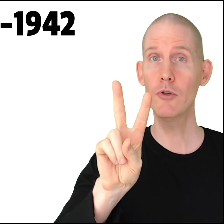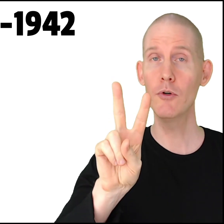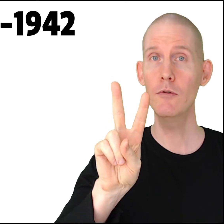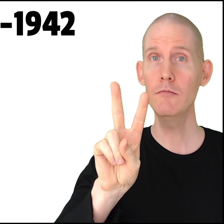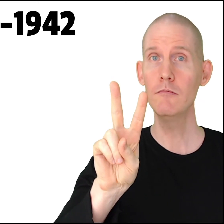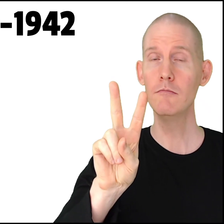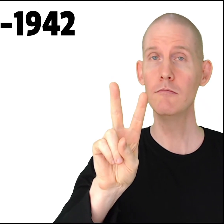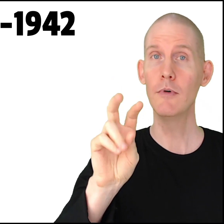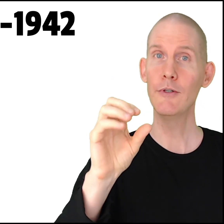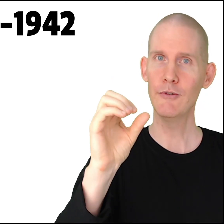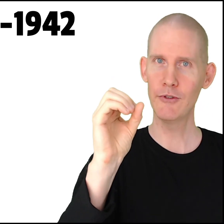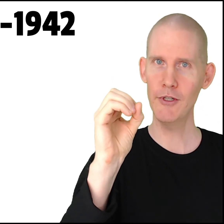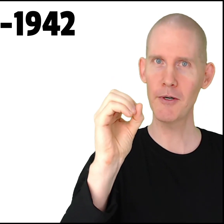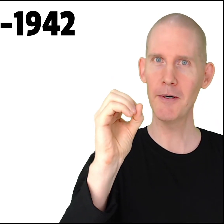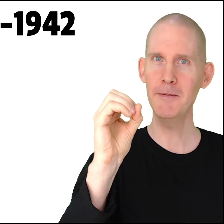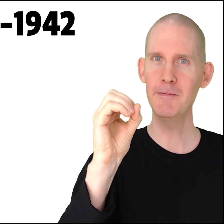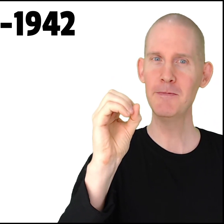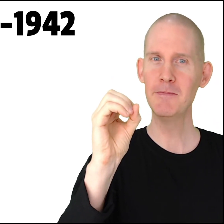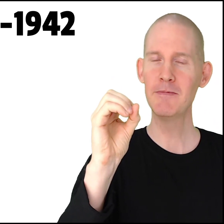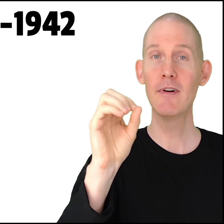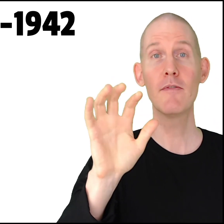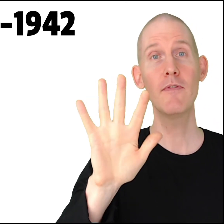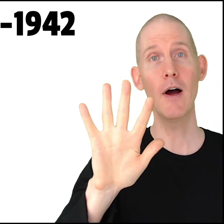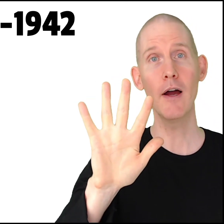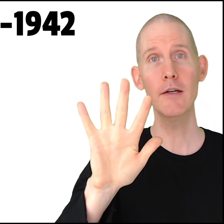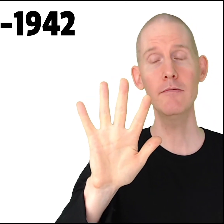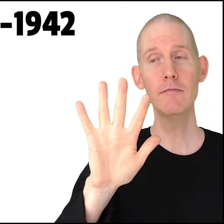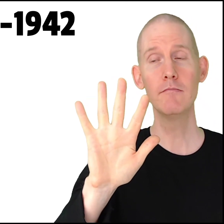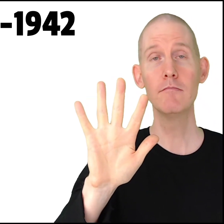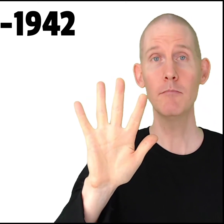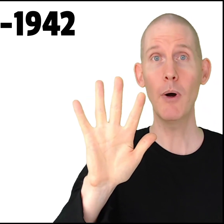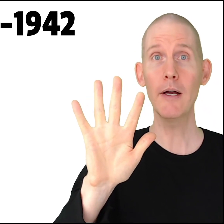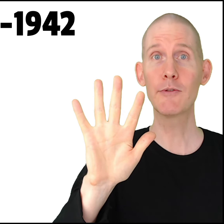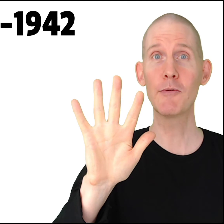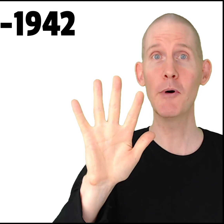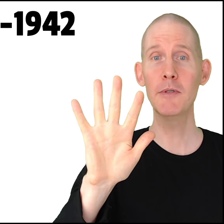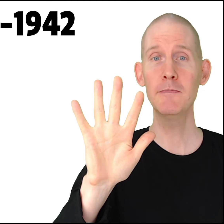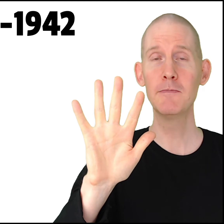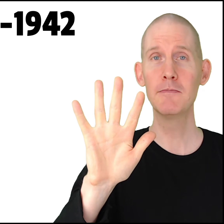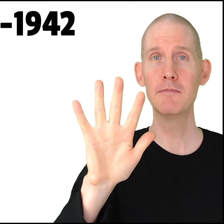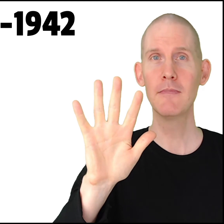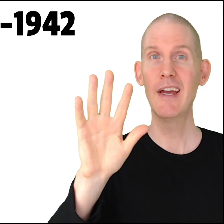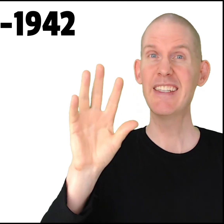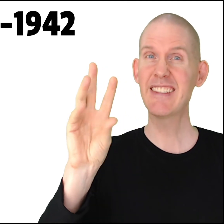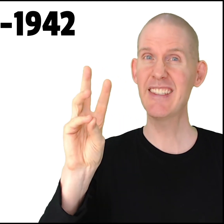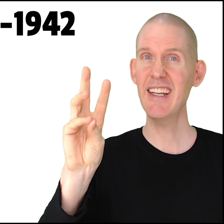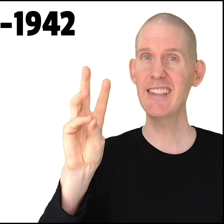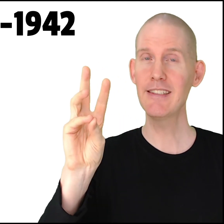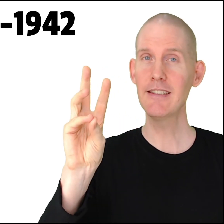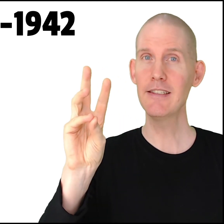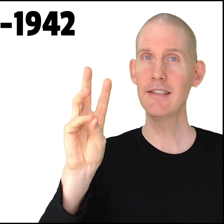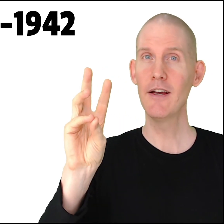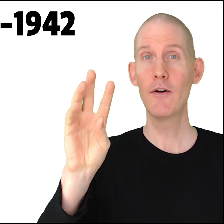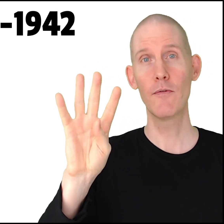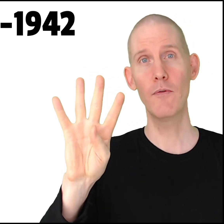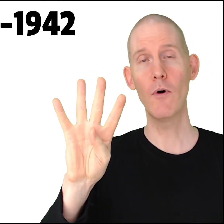2, 0, 5, pause for a moment, 6,